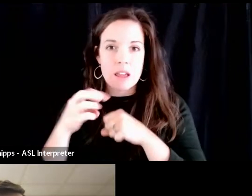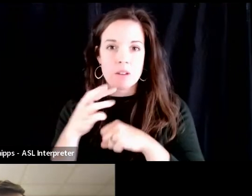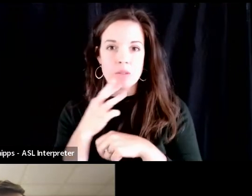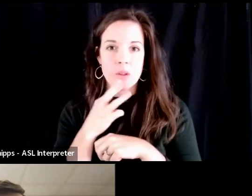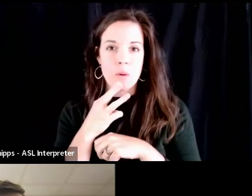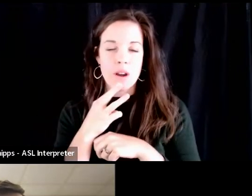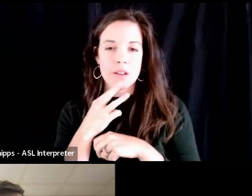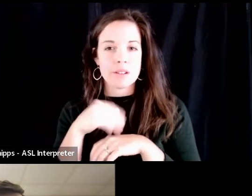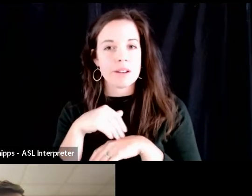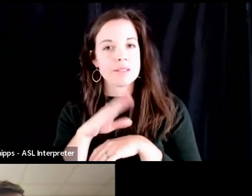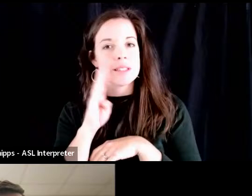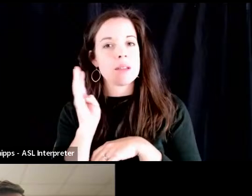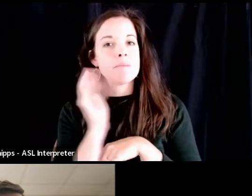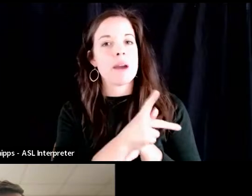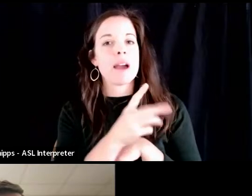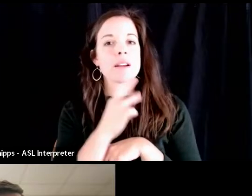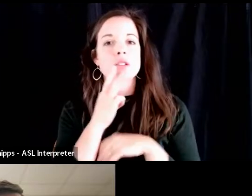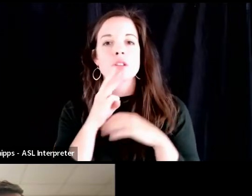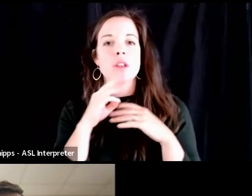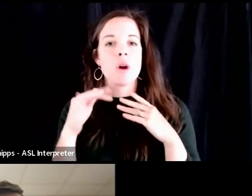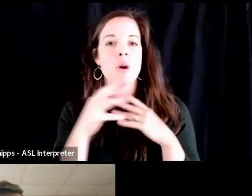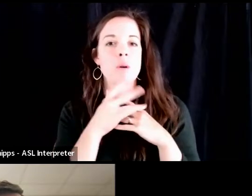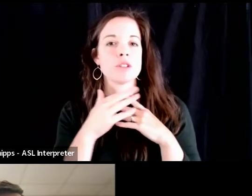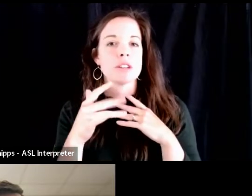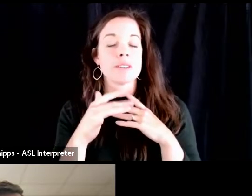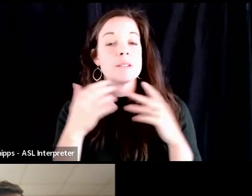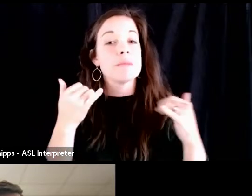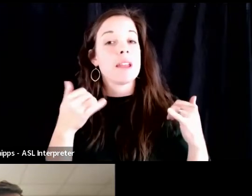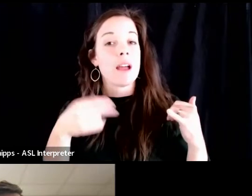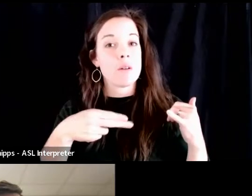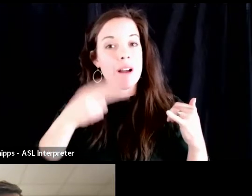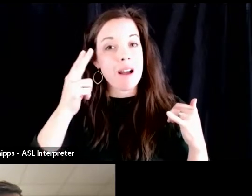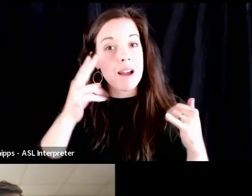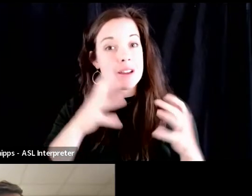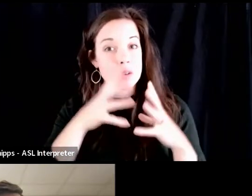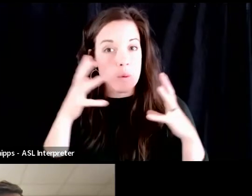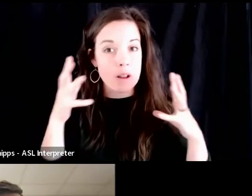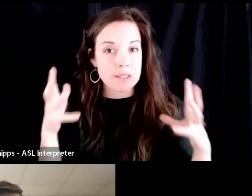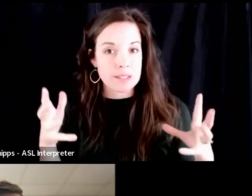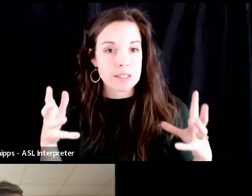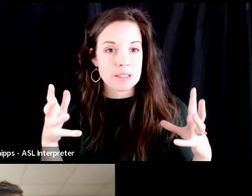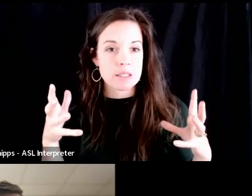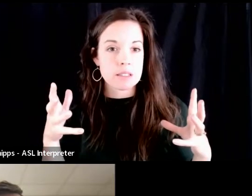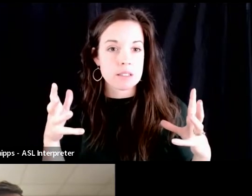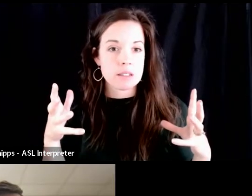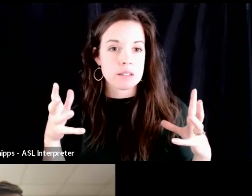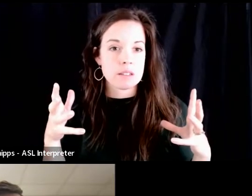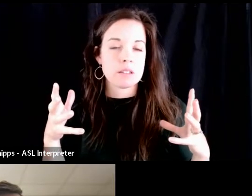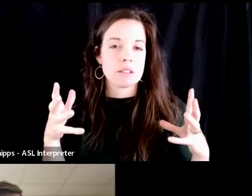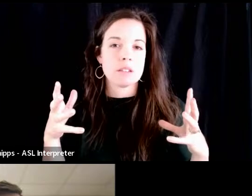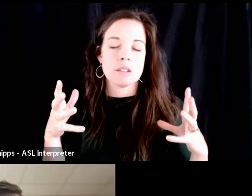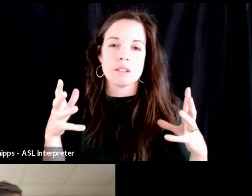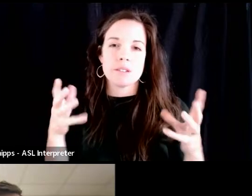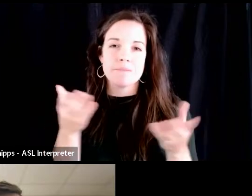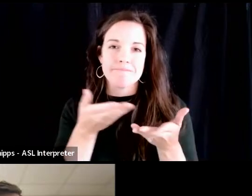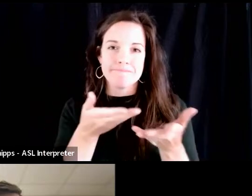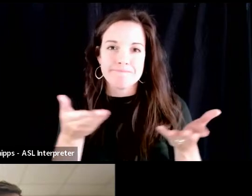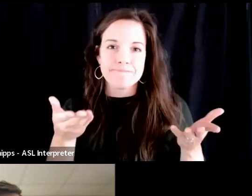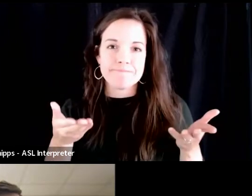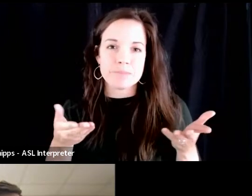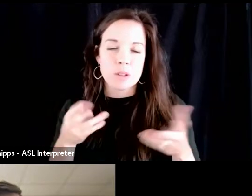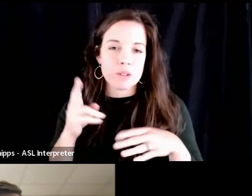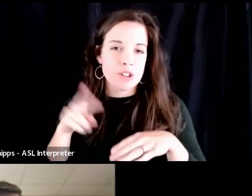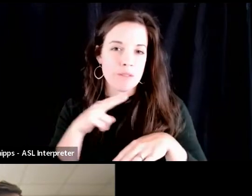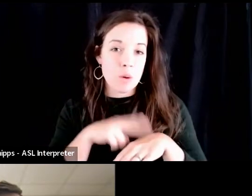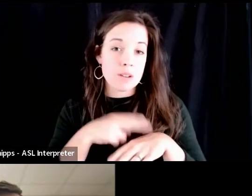sent back to the ocean, but in much higher quantities and concentrations, which, of course,